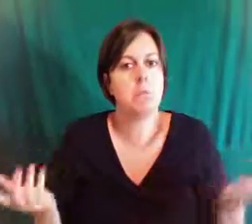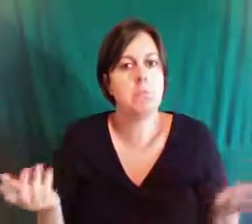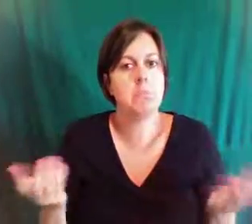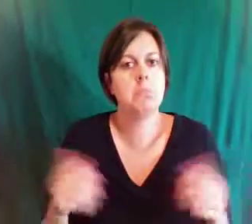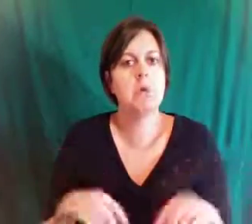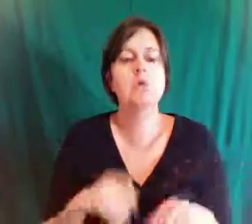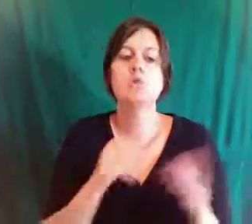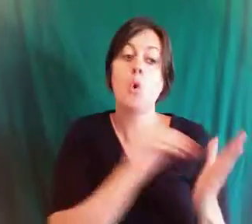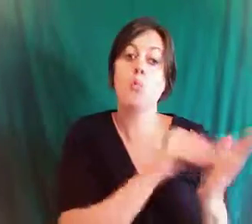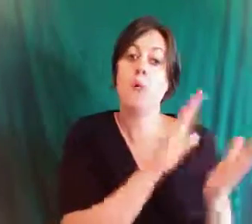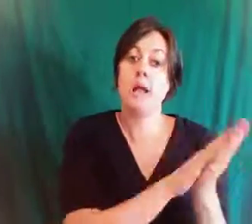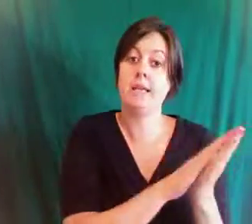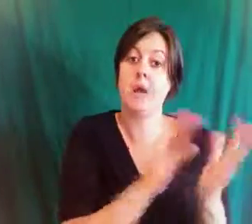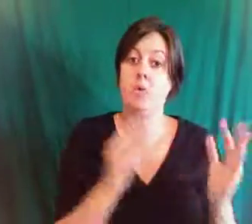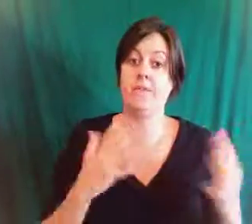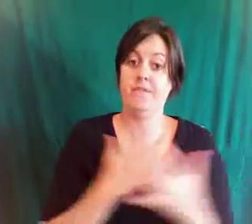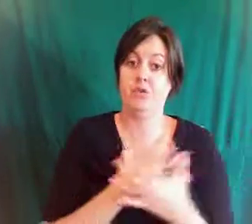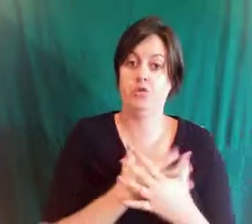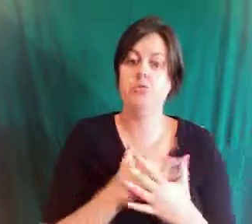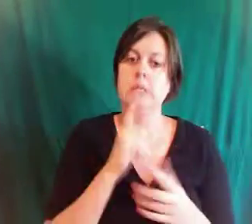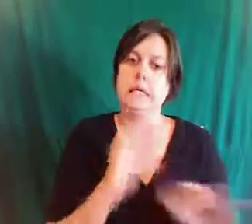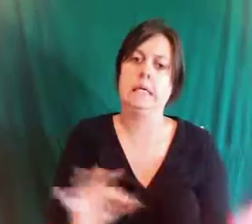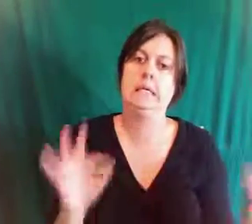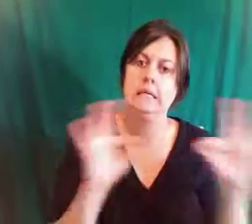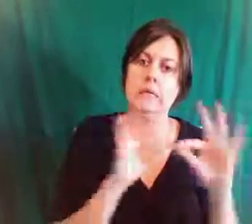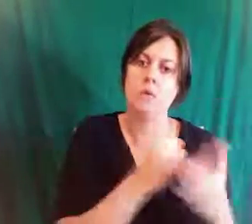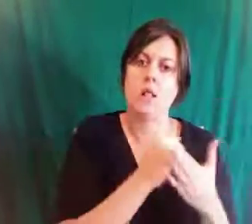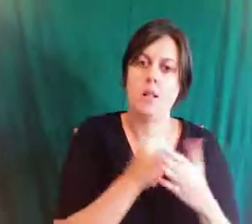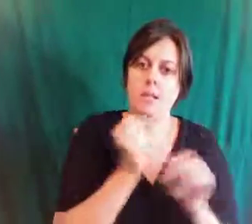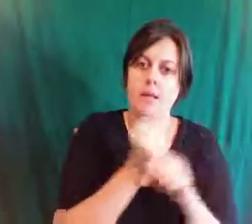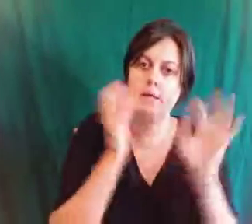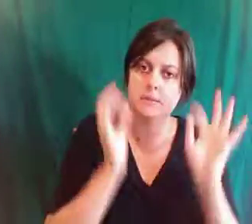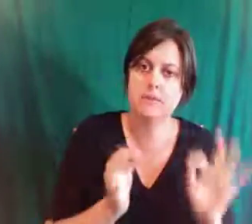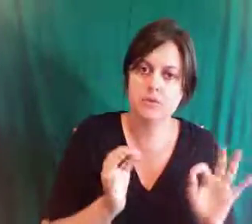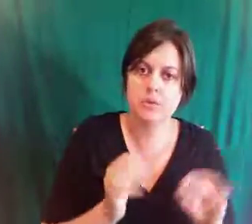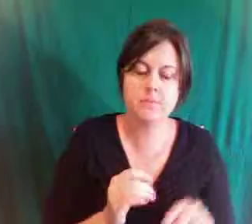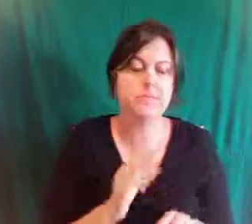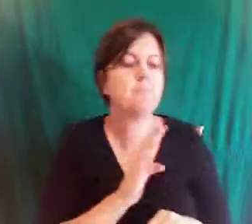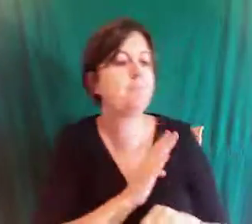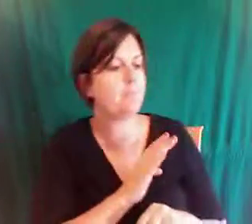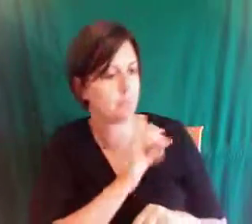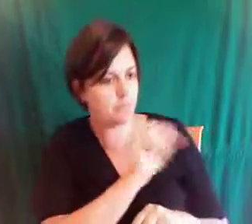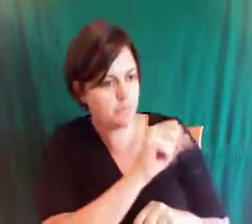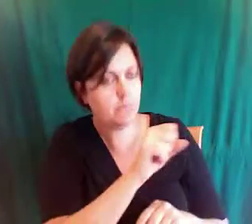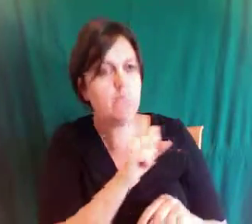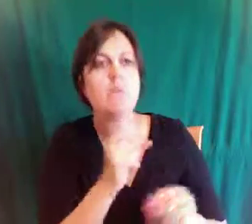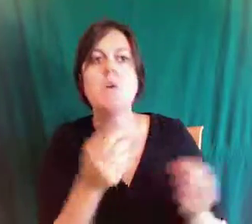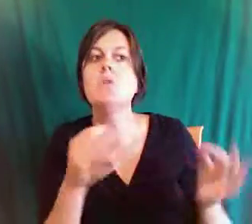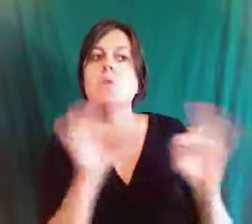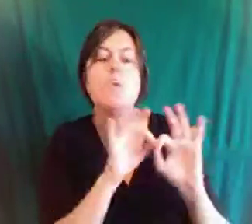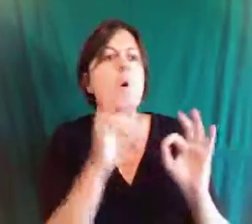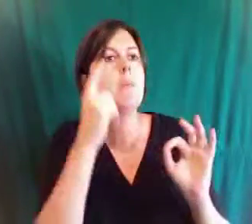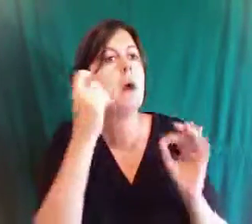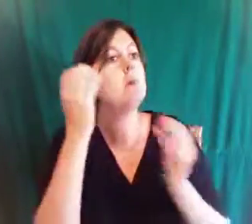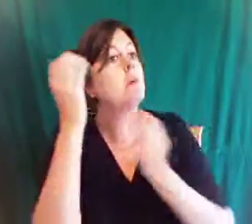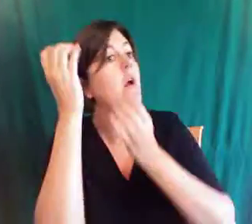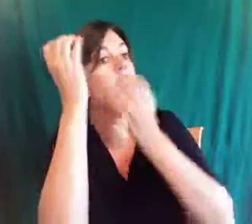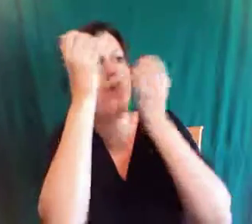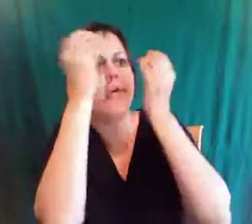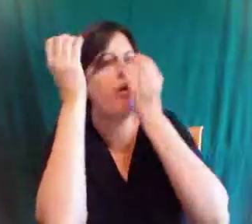important part about writing the fears down is it gets it out of your head and gets it down separate from you where